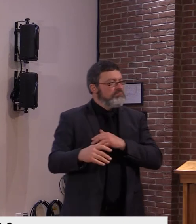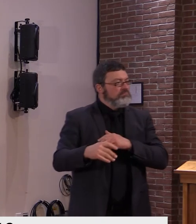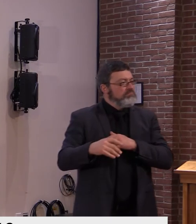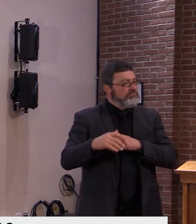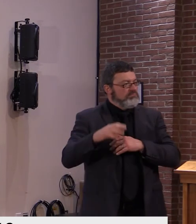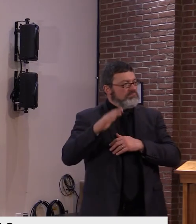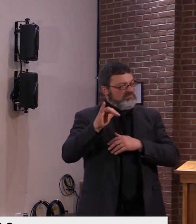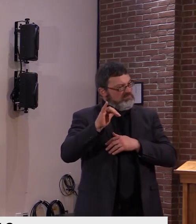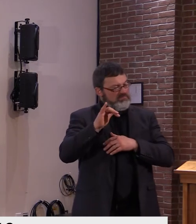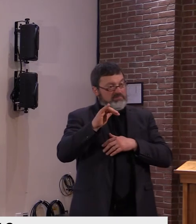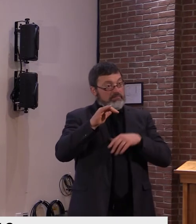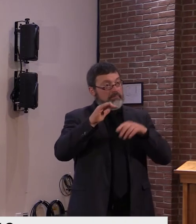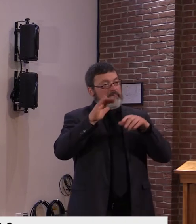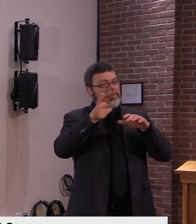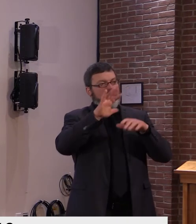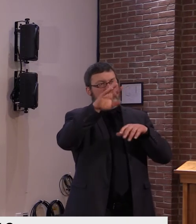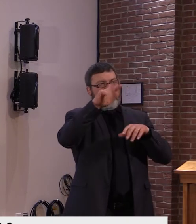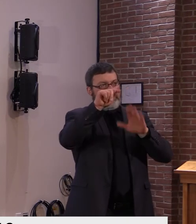approximately 1,700